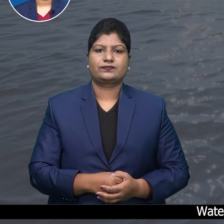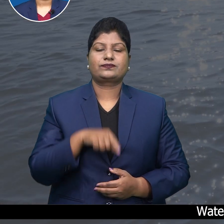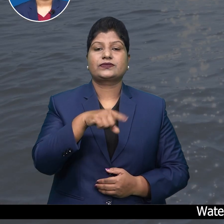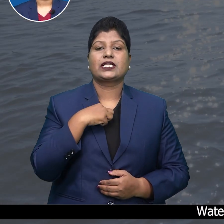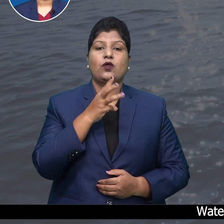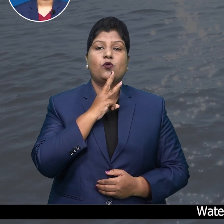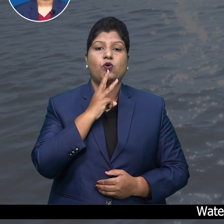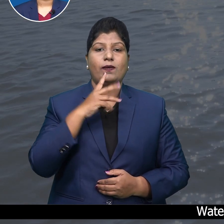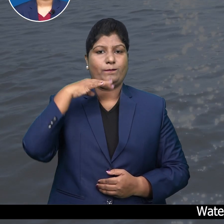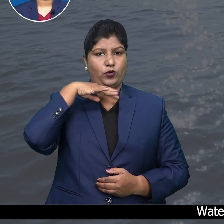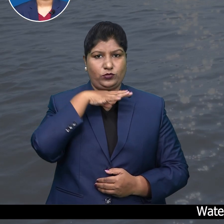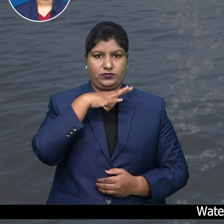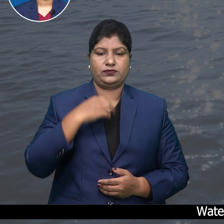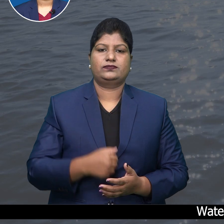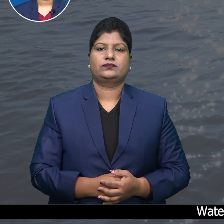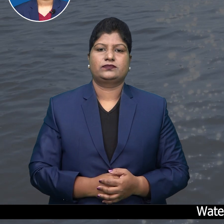Water pollution.